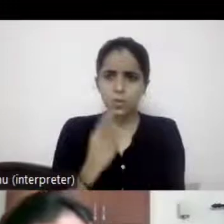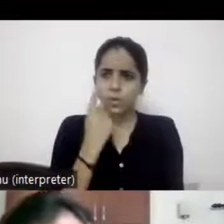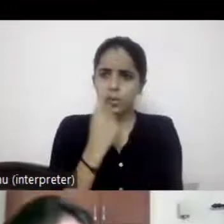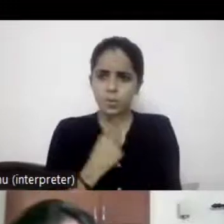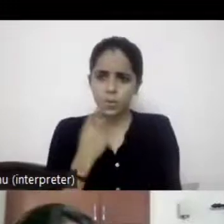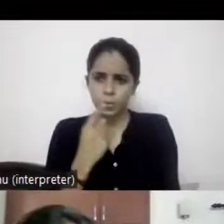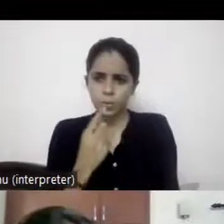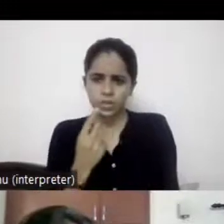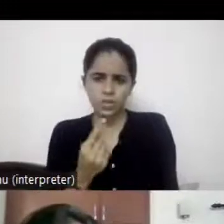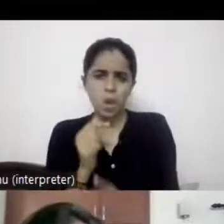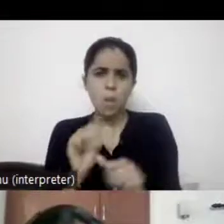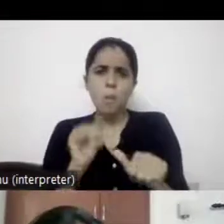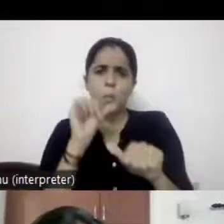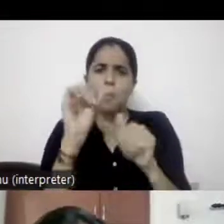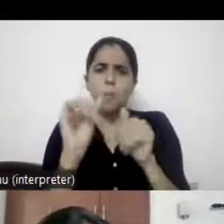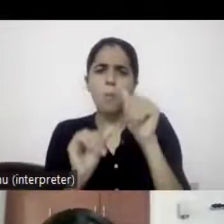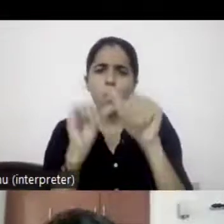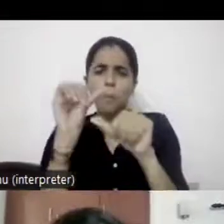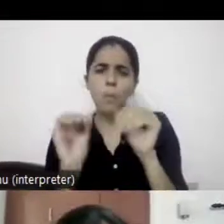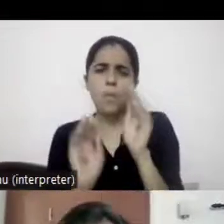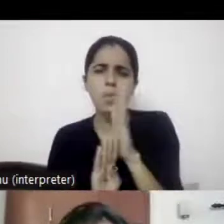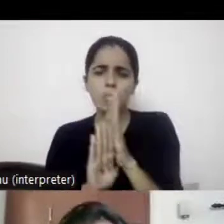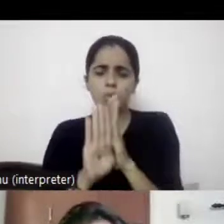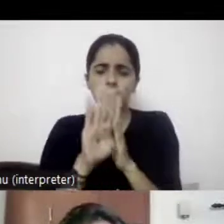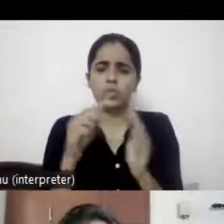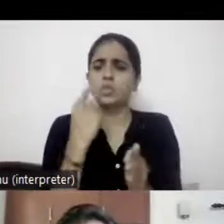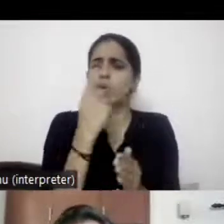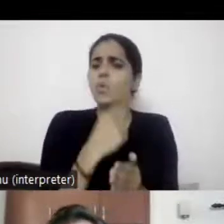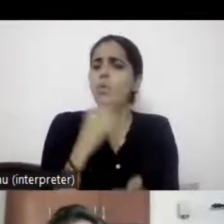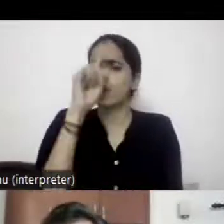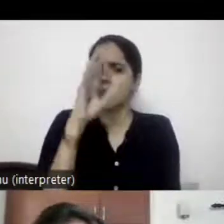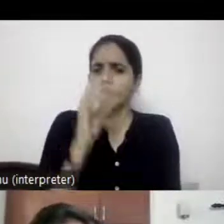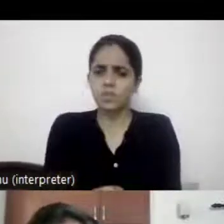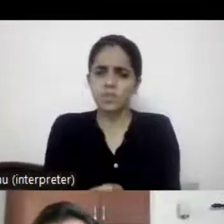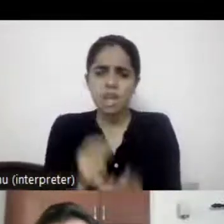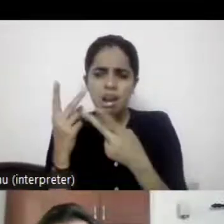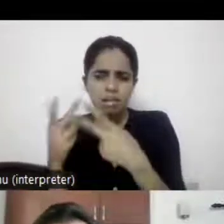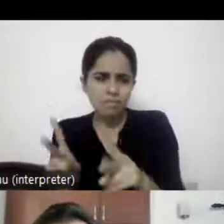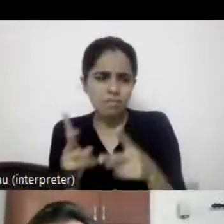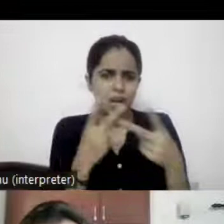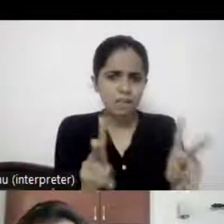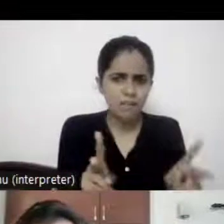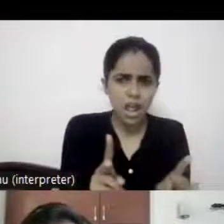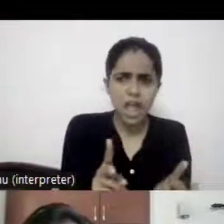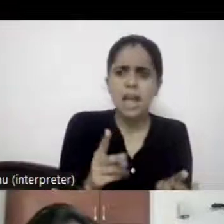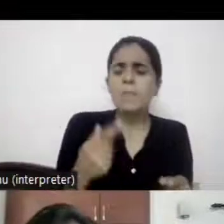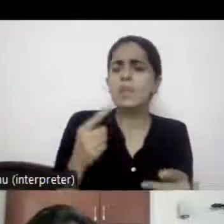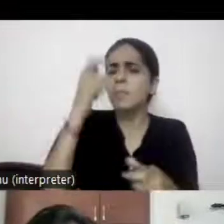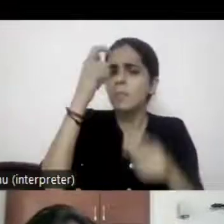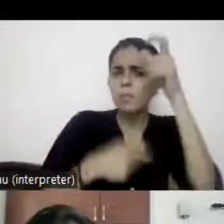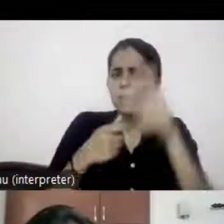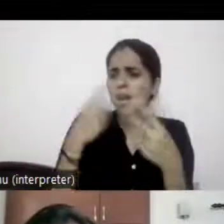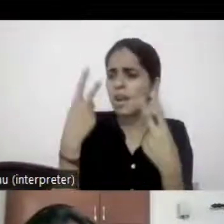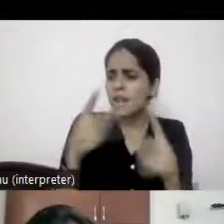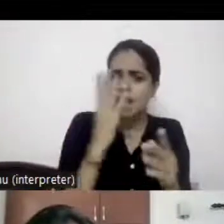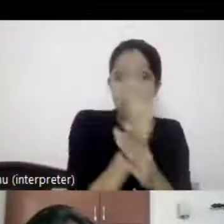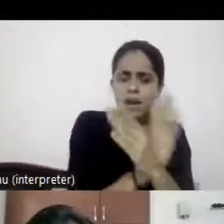notion of progress? It could be different for you, it could be different for me, it could be different for somebody